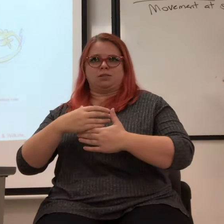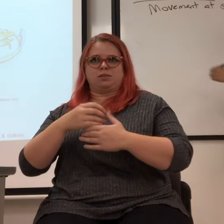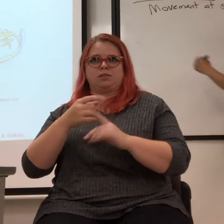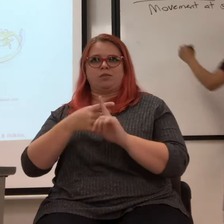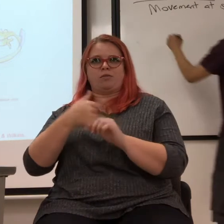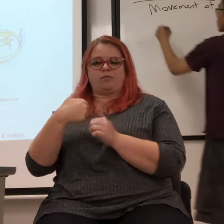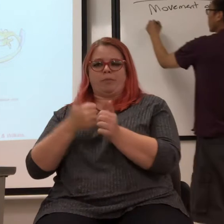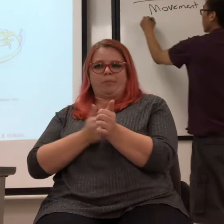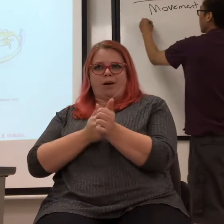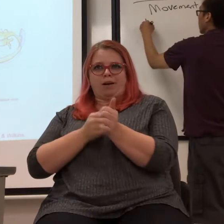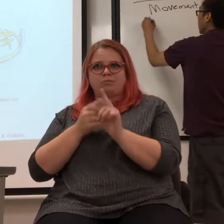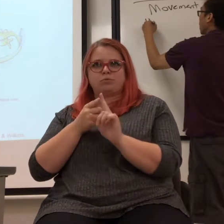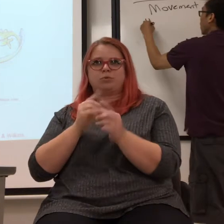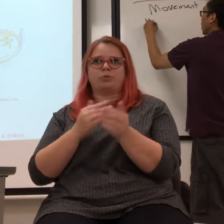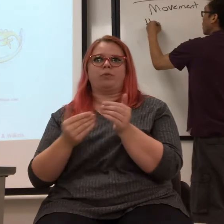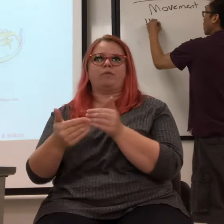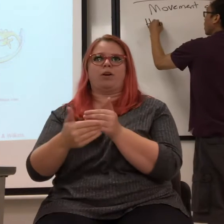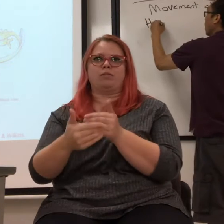posterior.